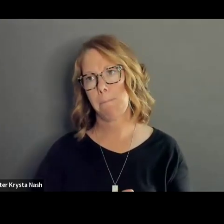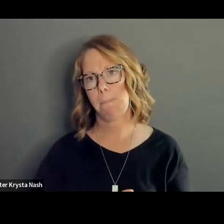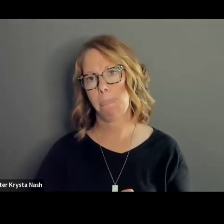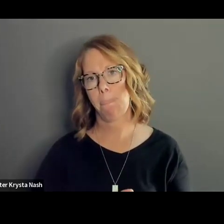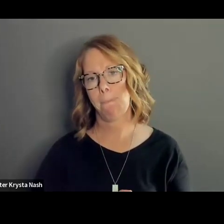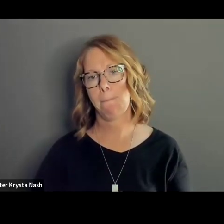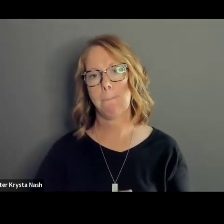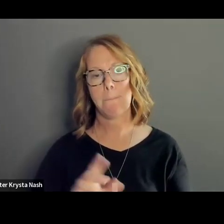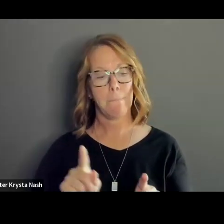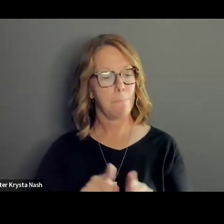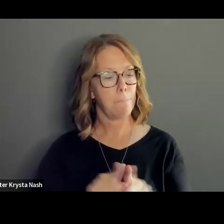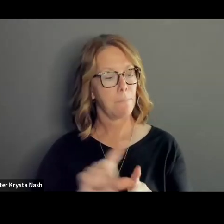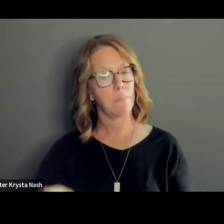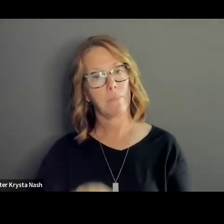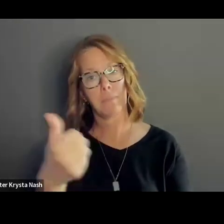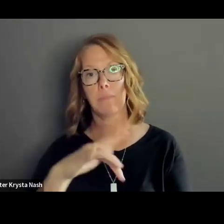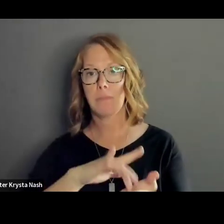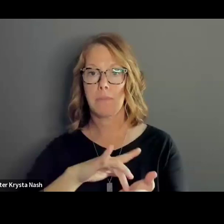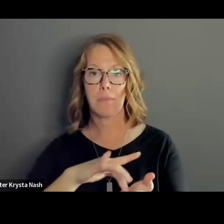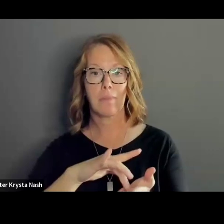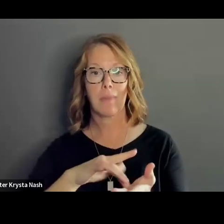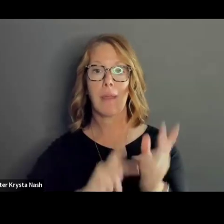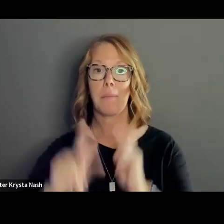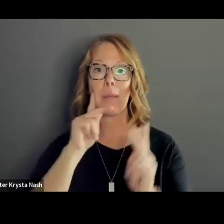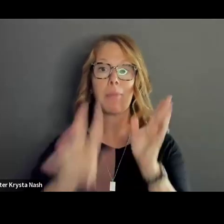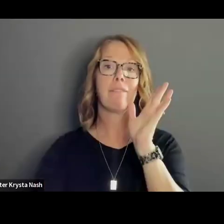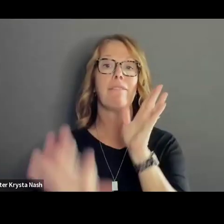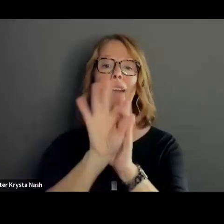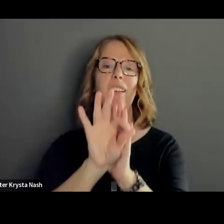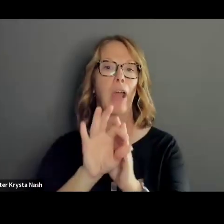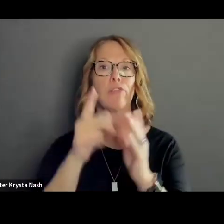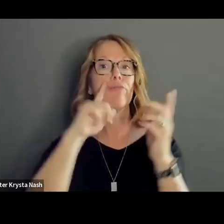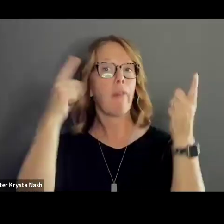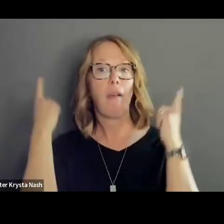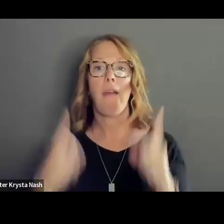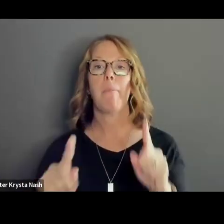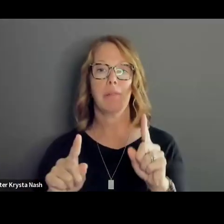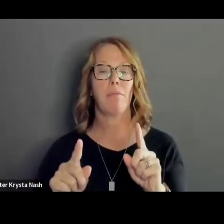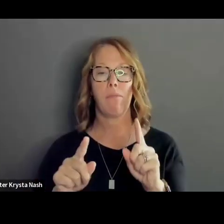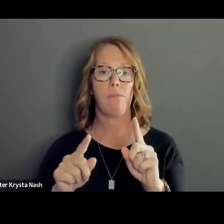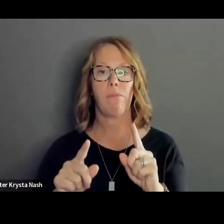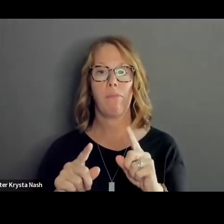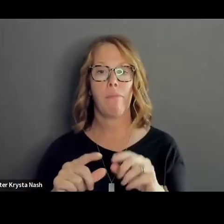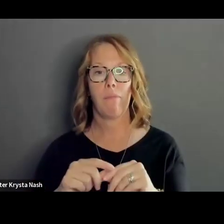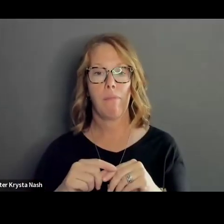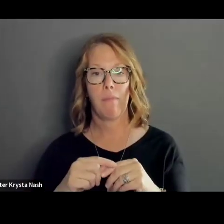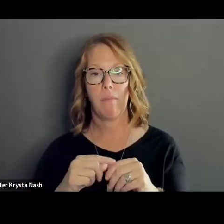There's also other medications that people have found out years ago through serendipity. Things